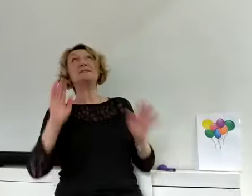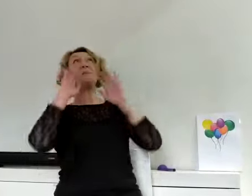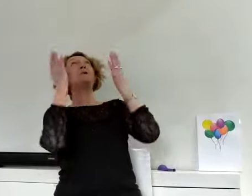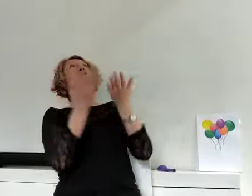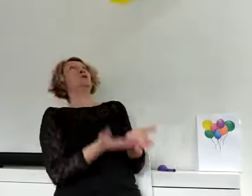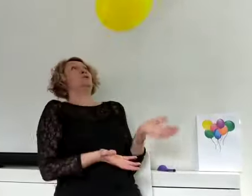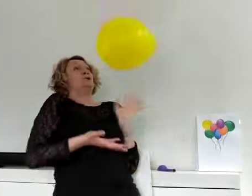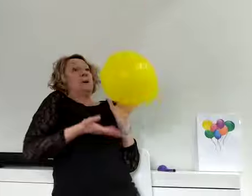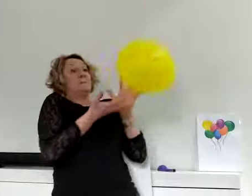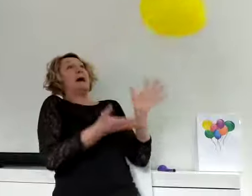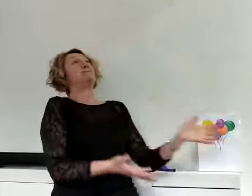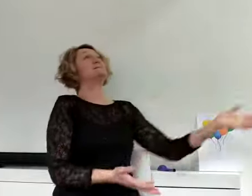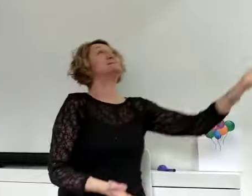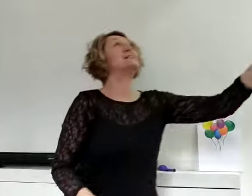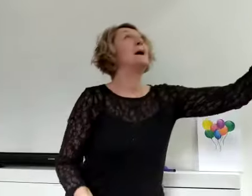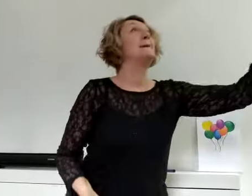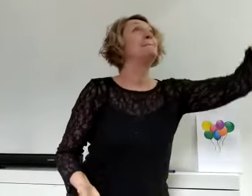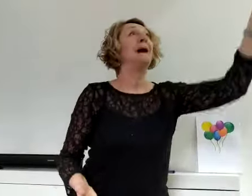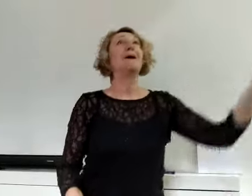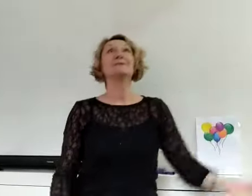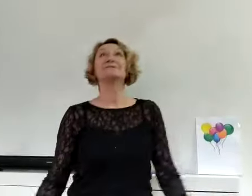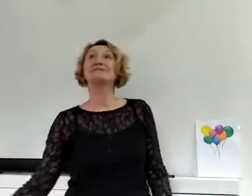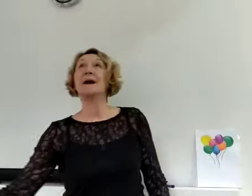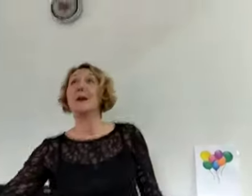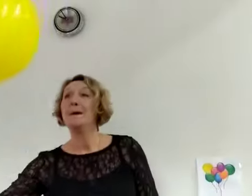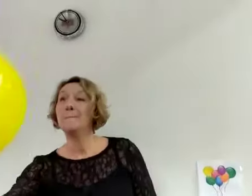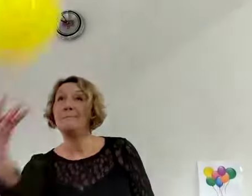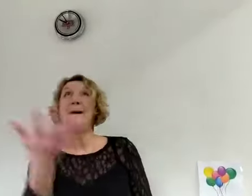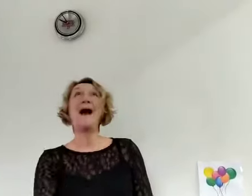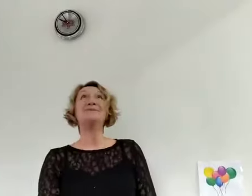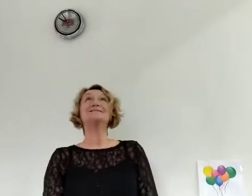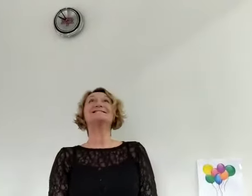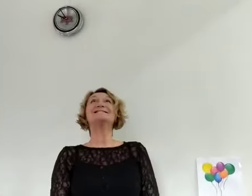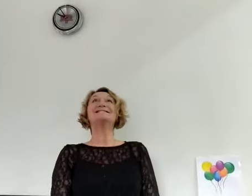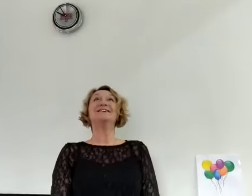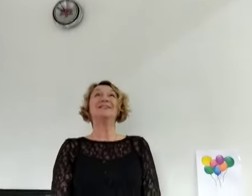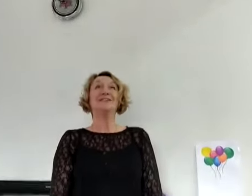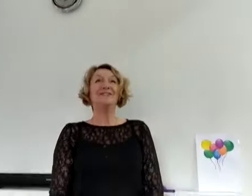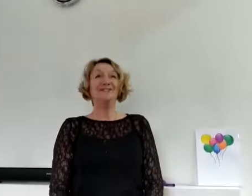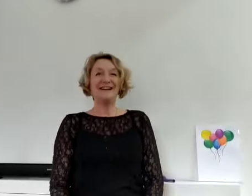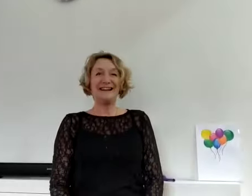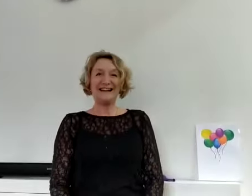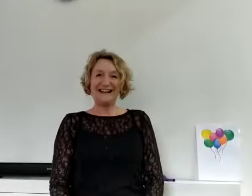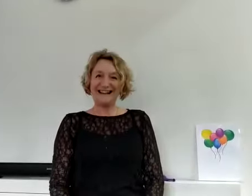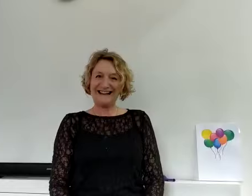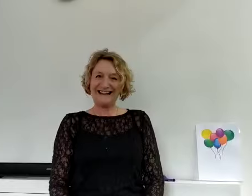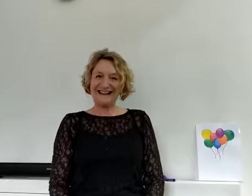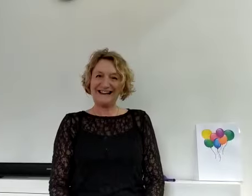our balloon, bounce, bounce, bounce. Whee!